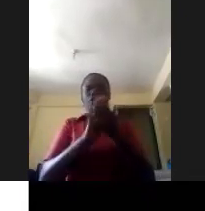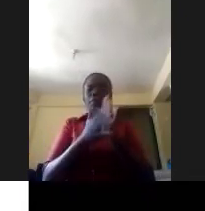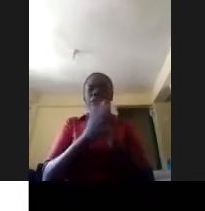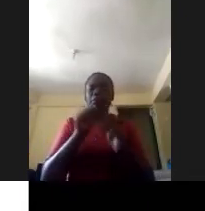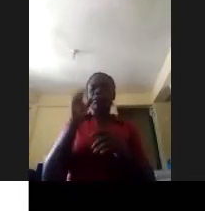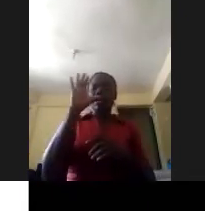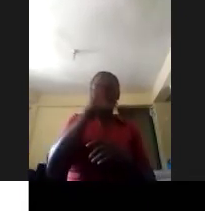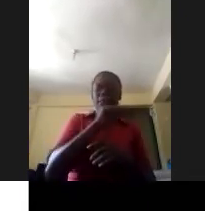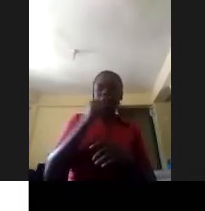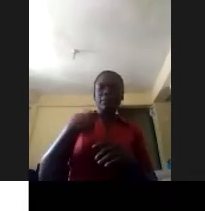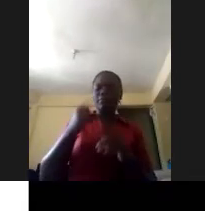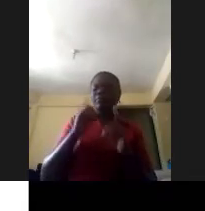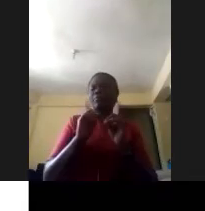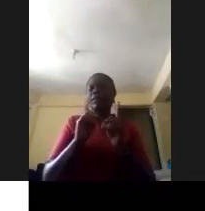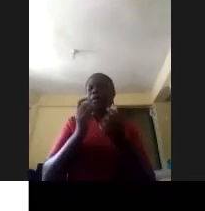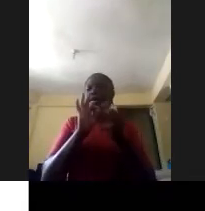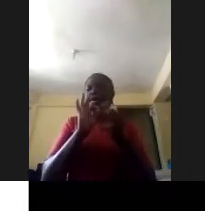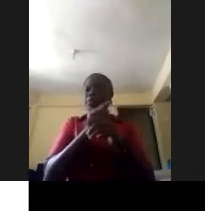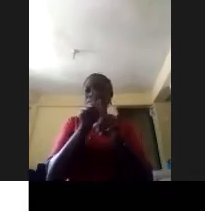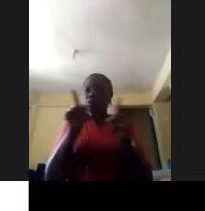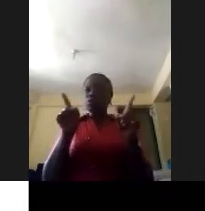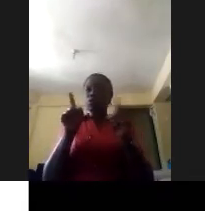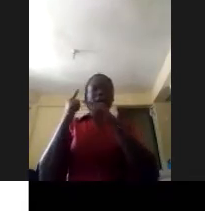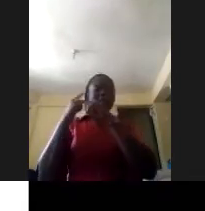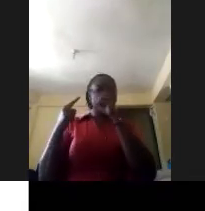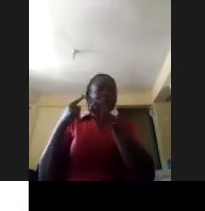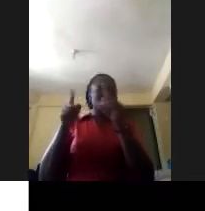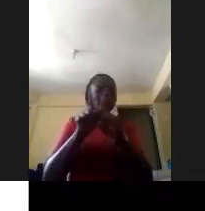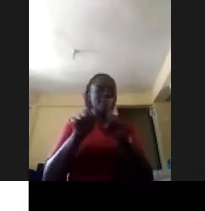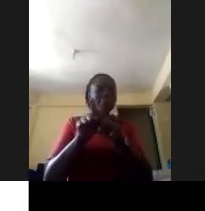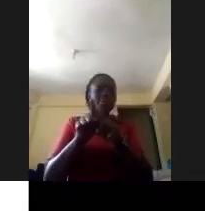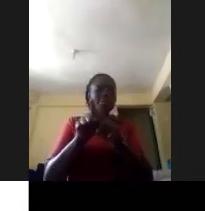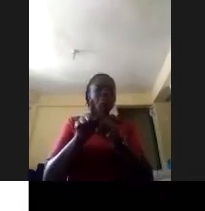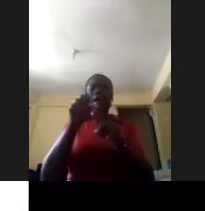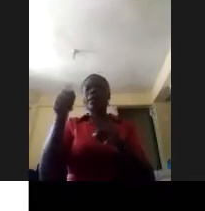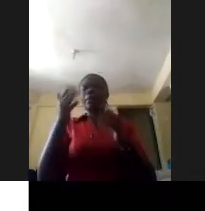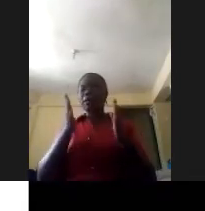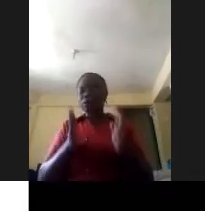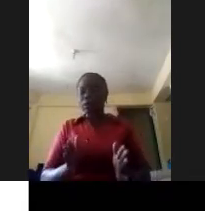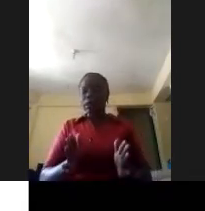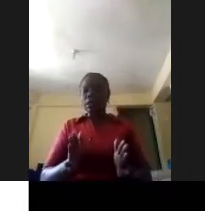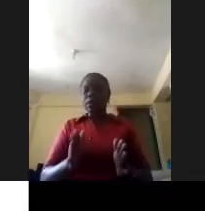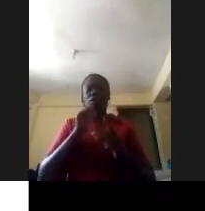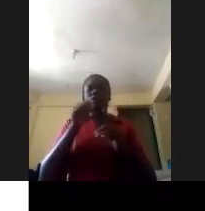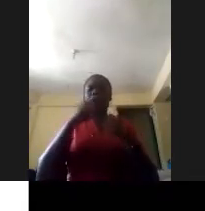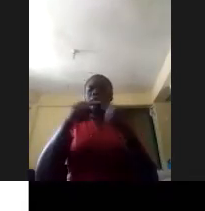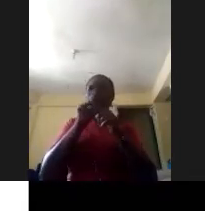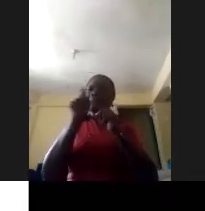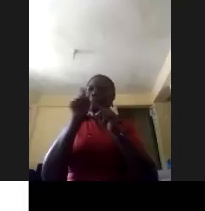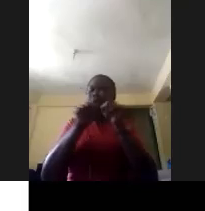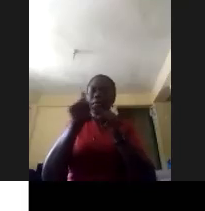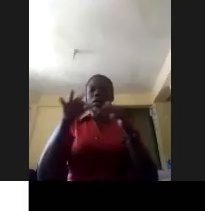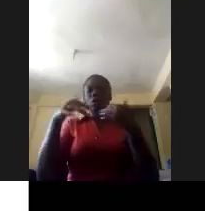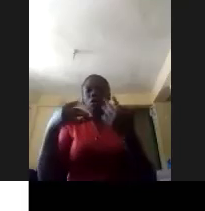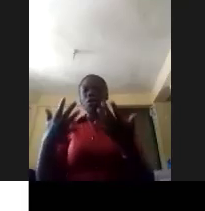die. So if you experience such thoughts or somebody else, it's not about blaming or